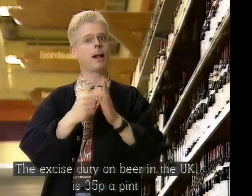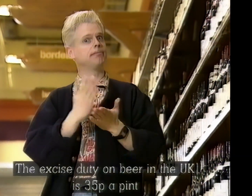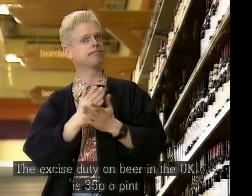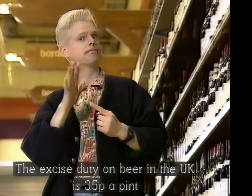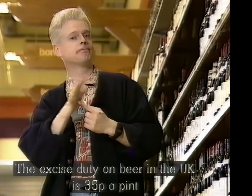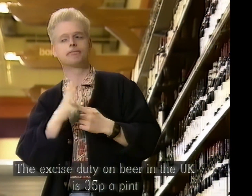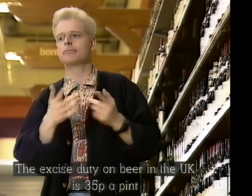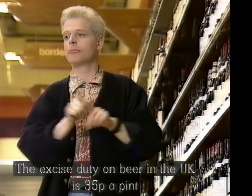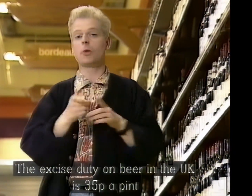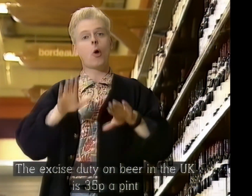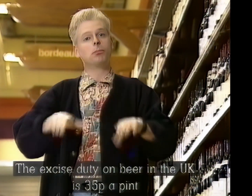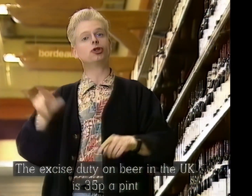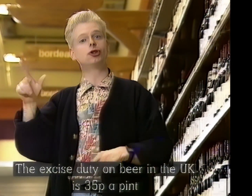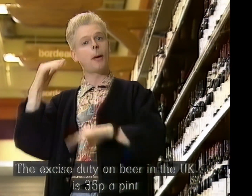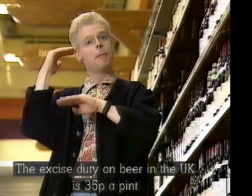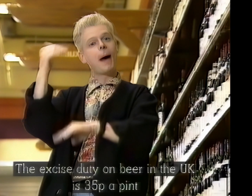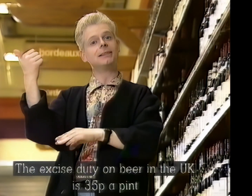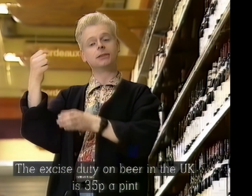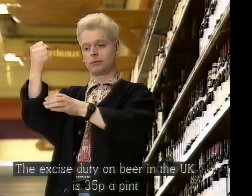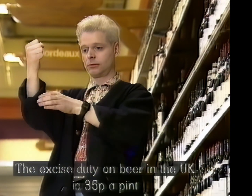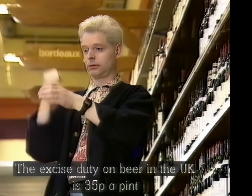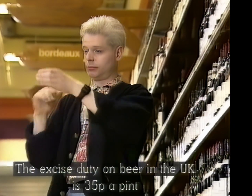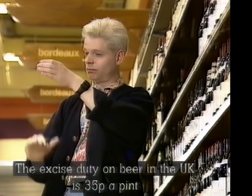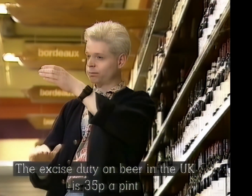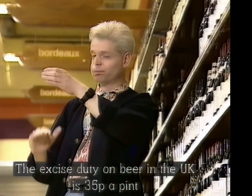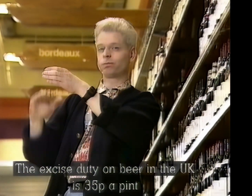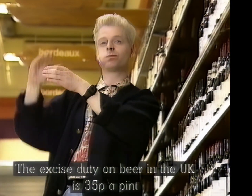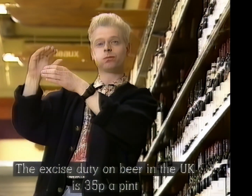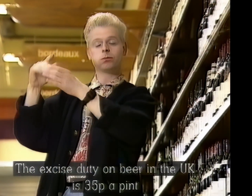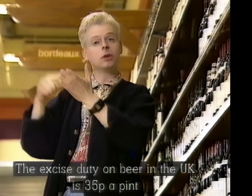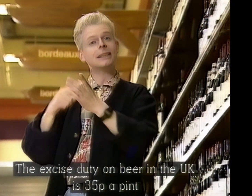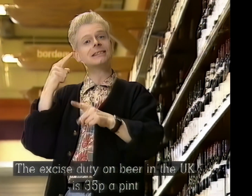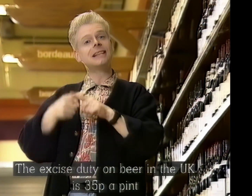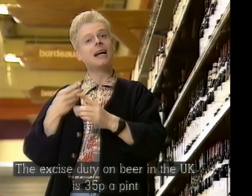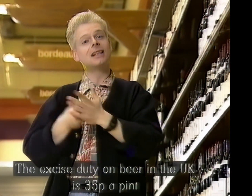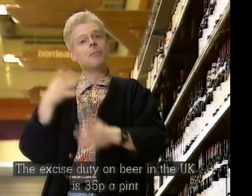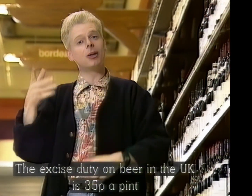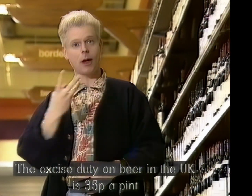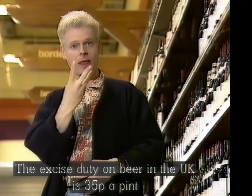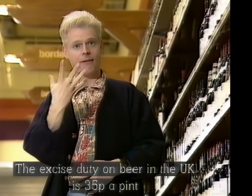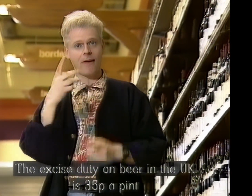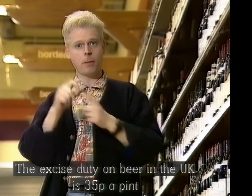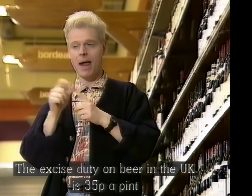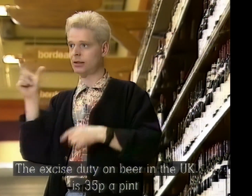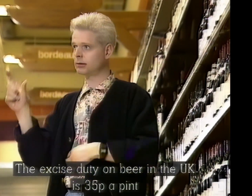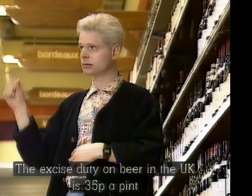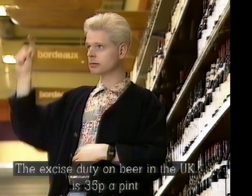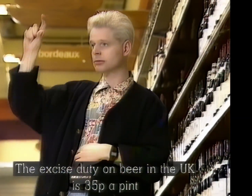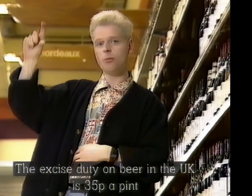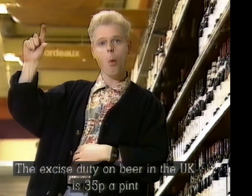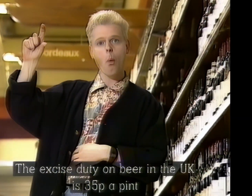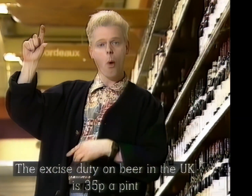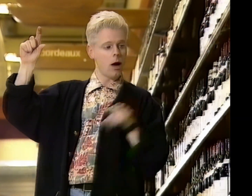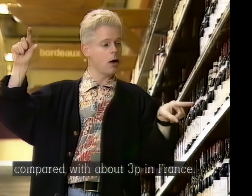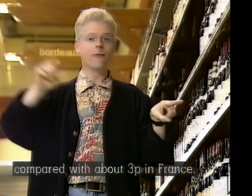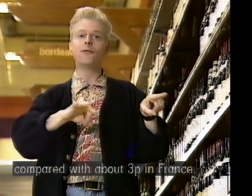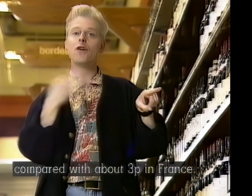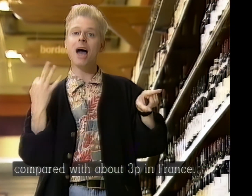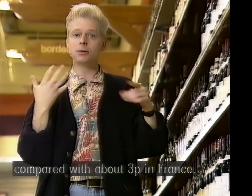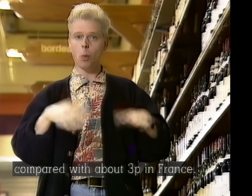Now, for example, the excise duty on beer in the UK is 35 pence a pint,